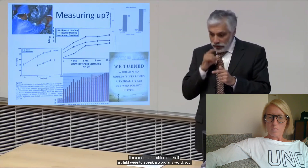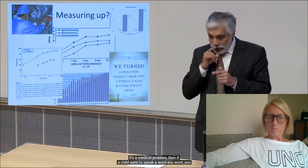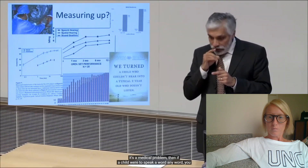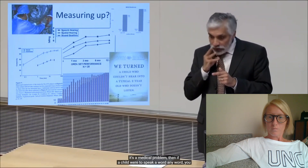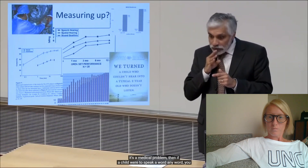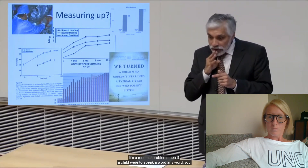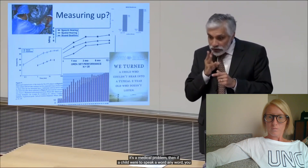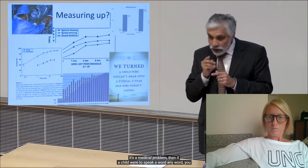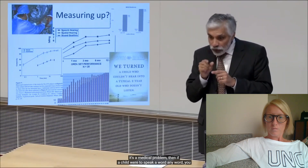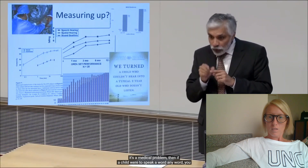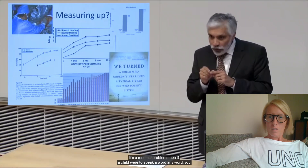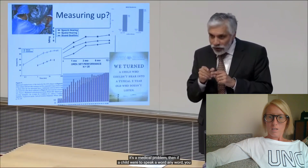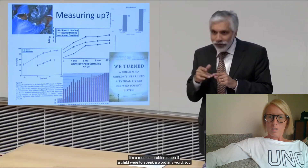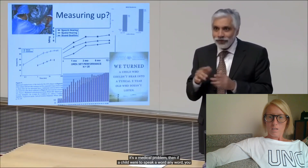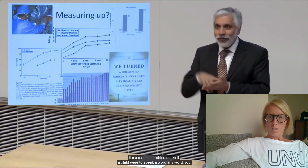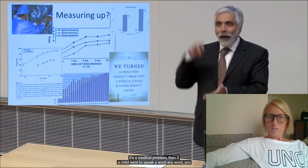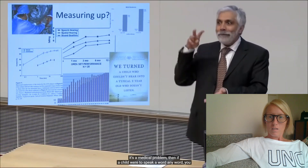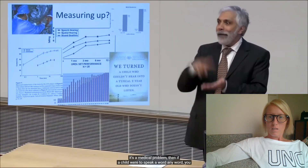medical problem,